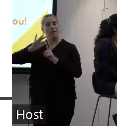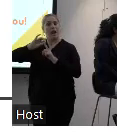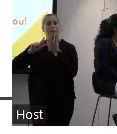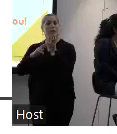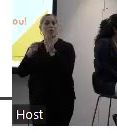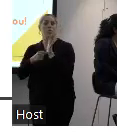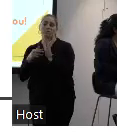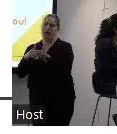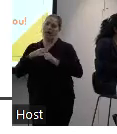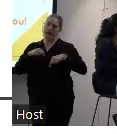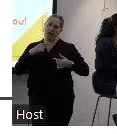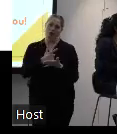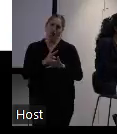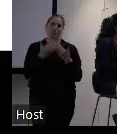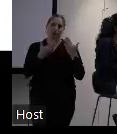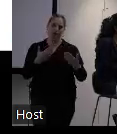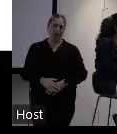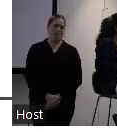much.